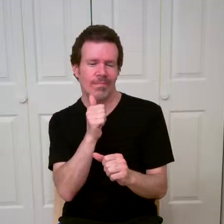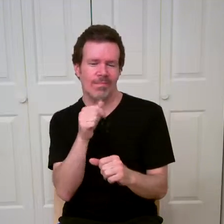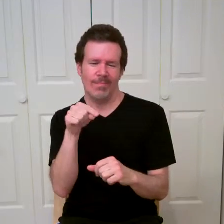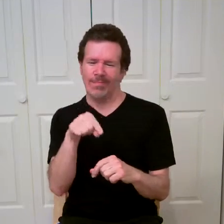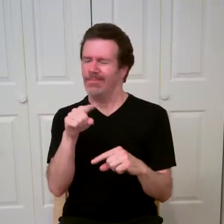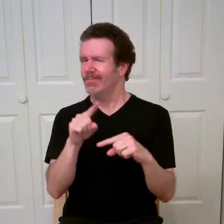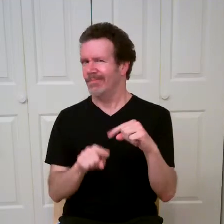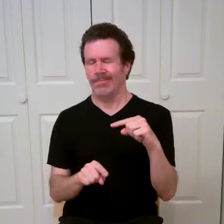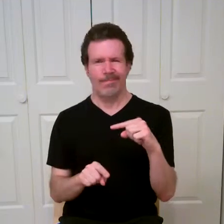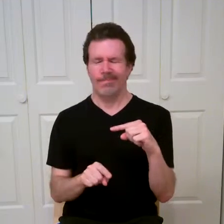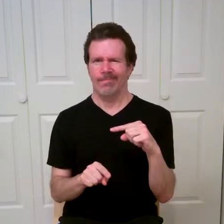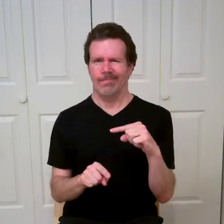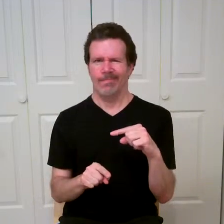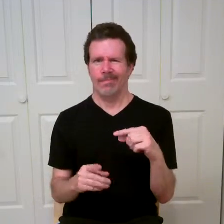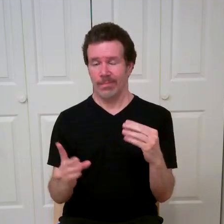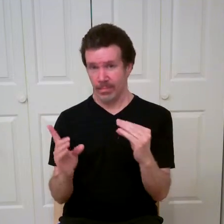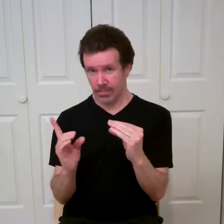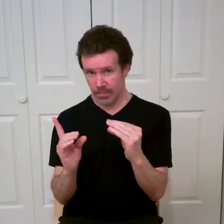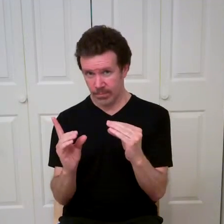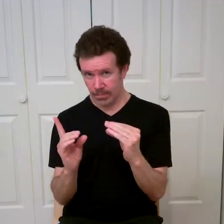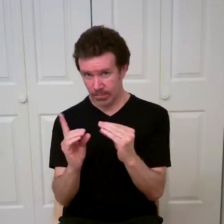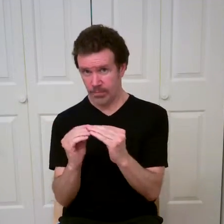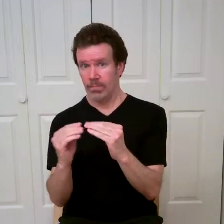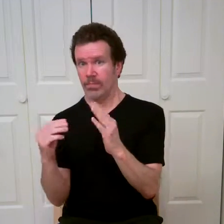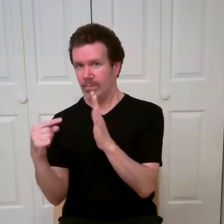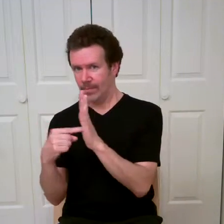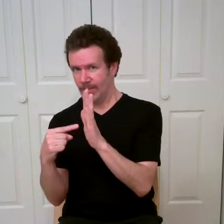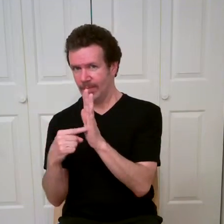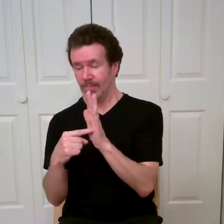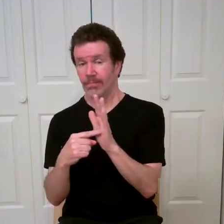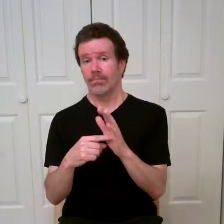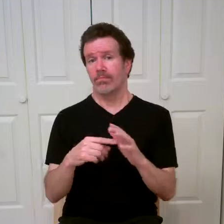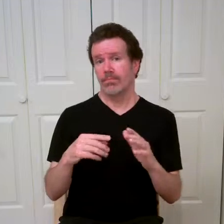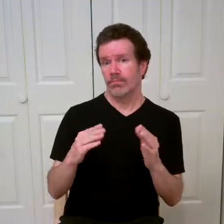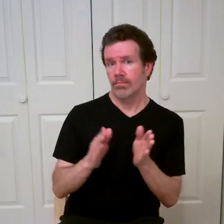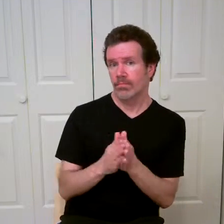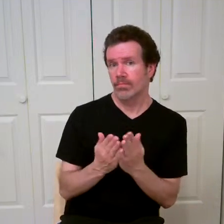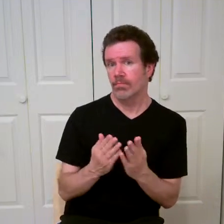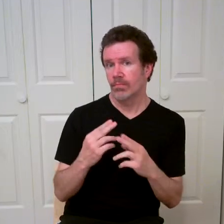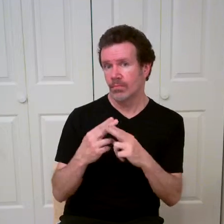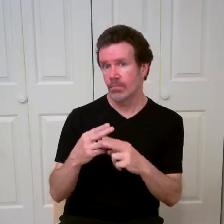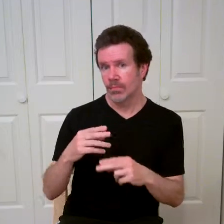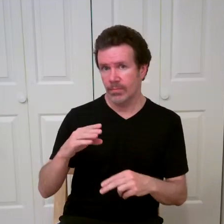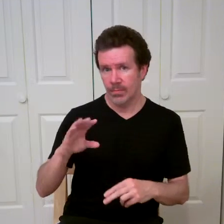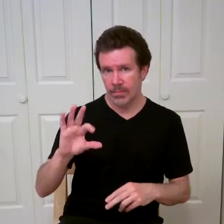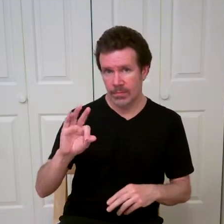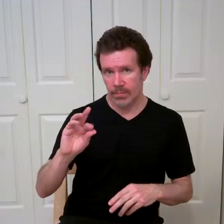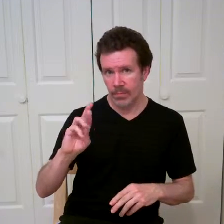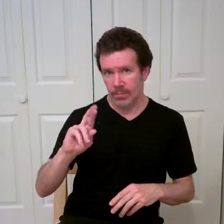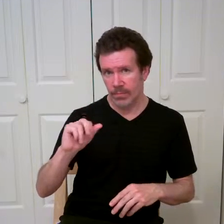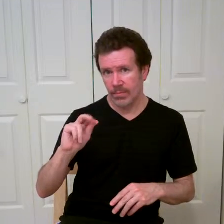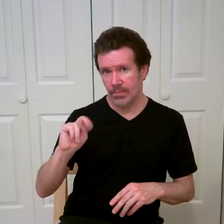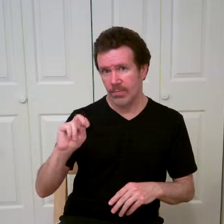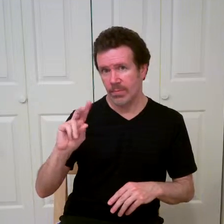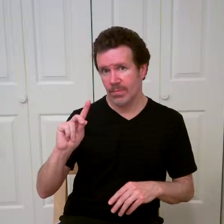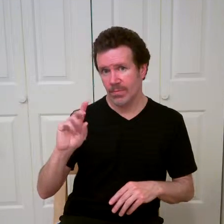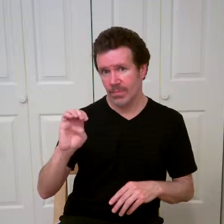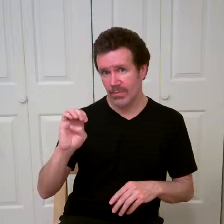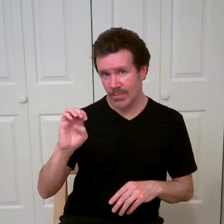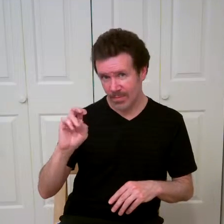Let's look at one more example. In the book Frankenstein, a human being is created in a lab by